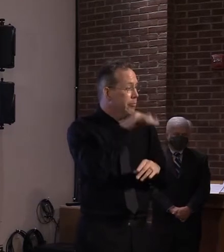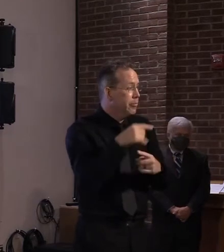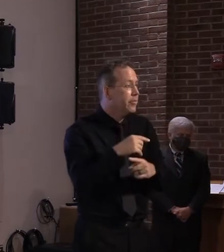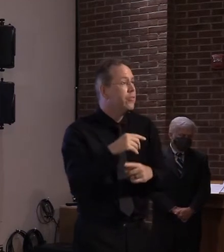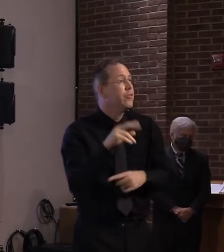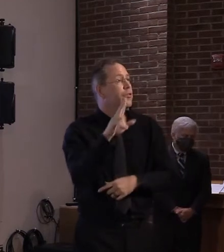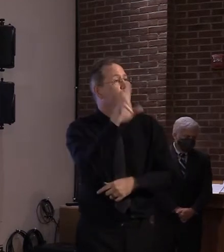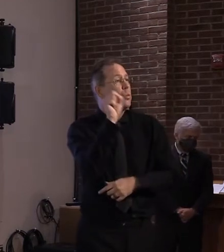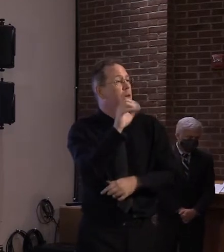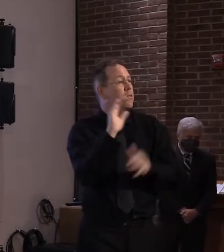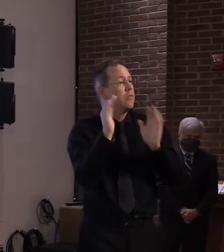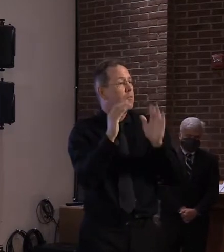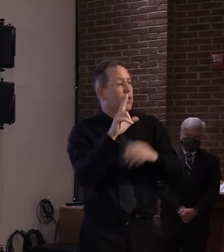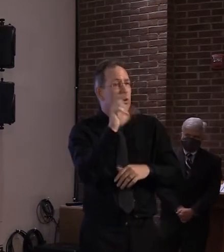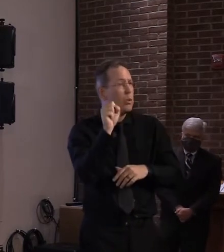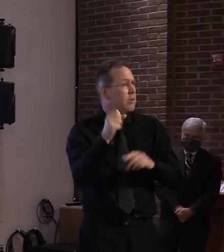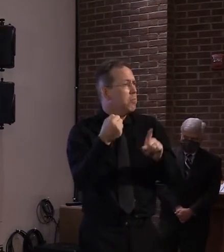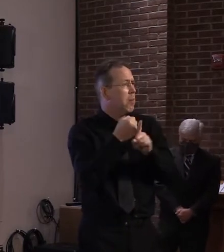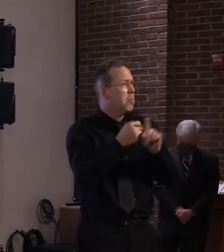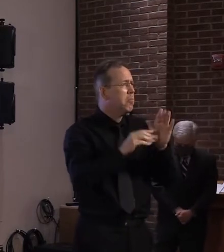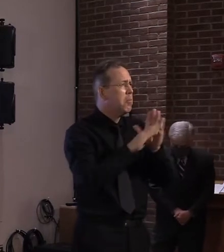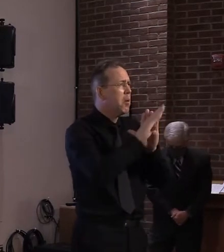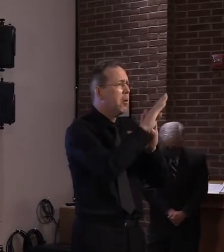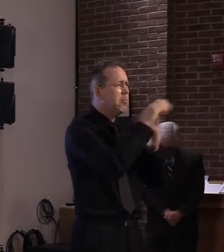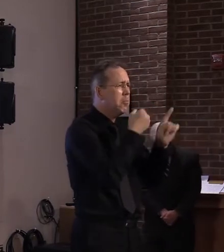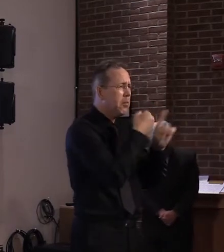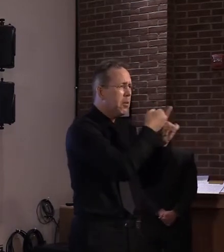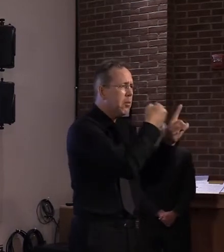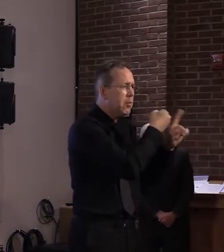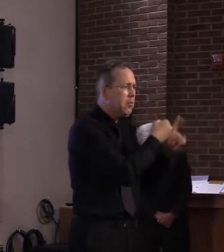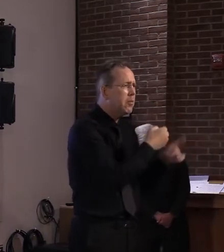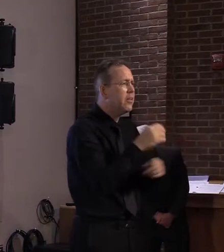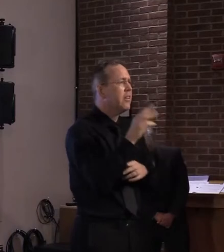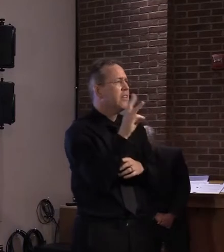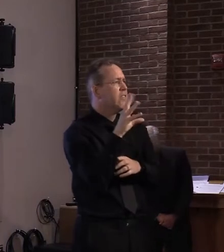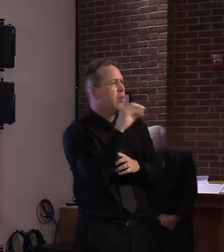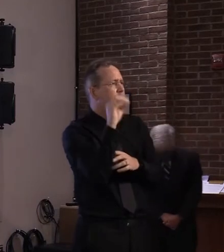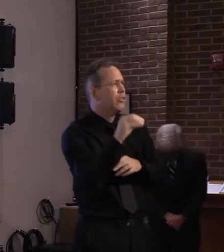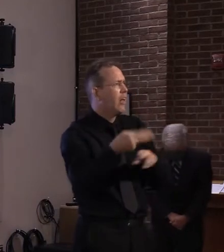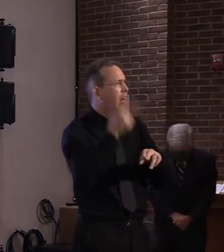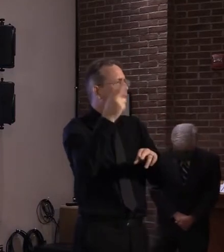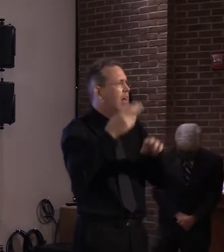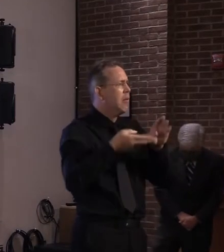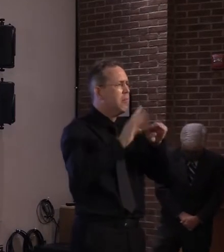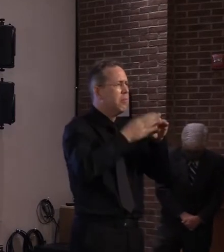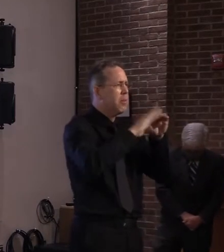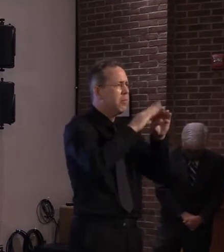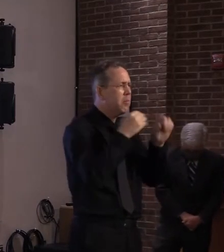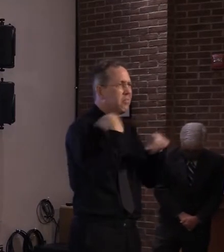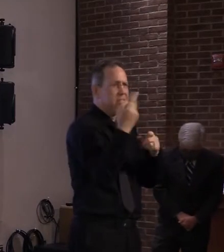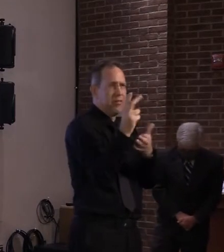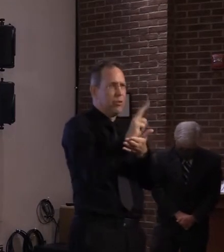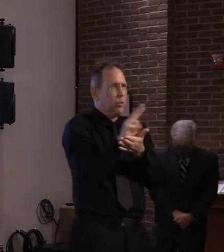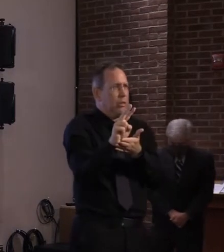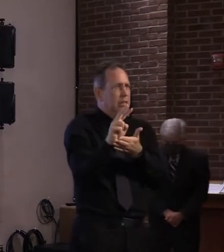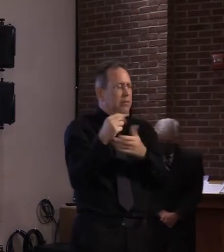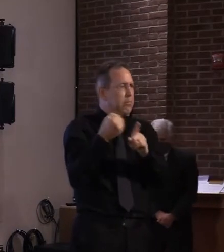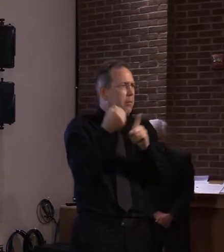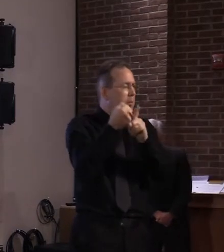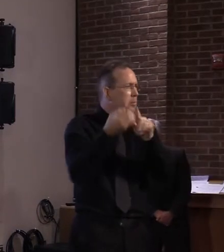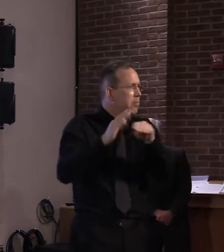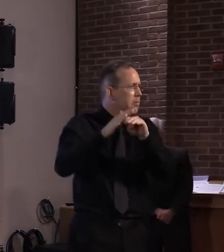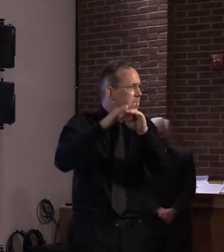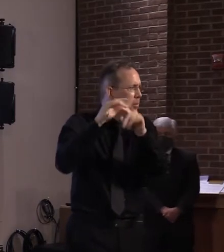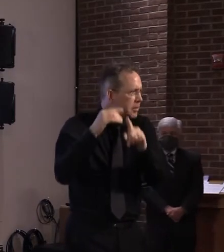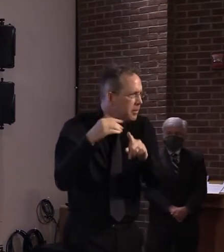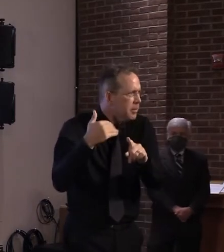upsurge, about a 65% upsurge in the last 2 weeks, with over something in the range